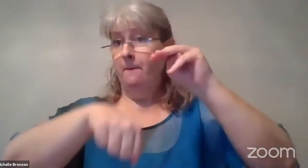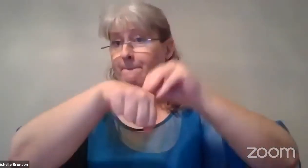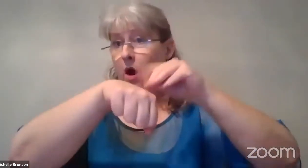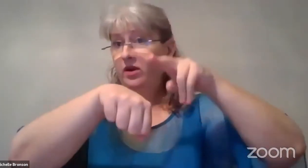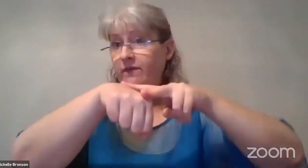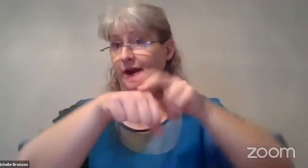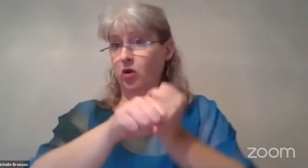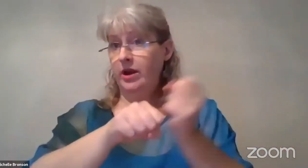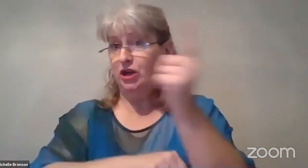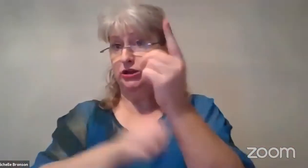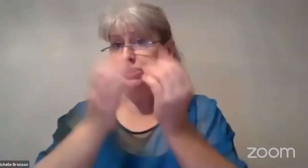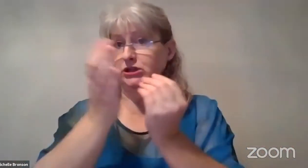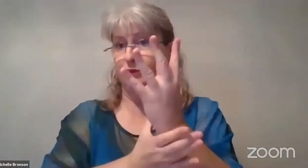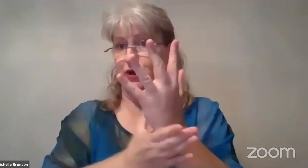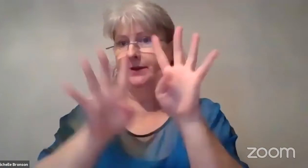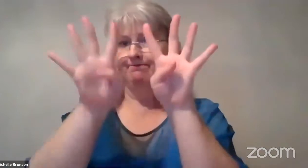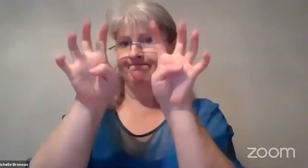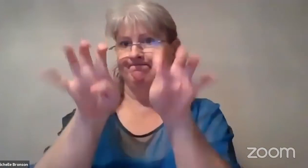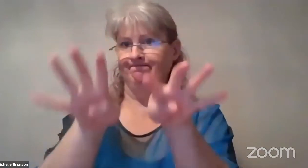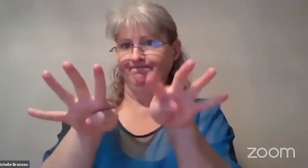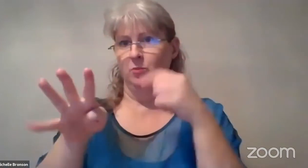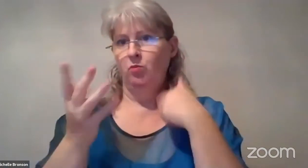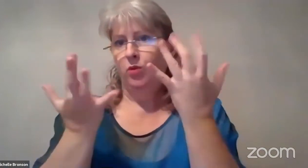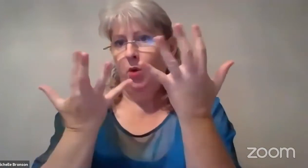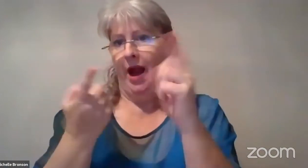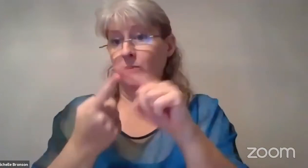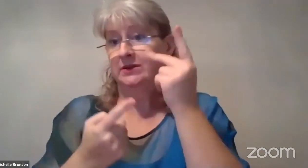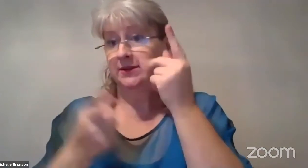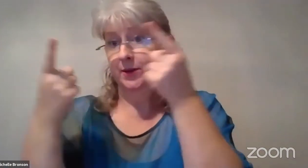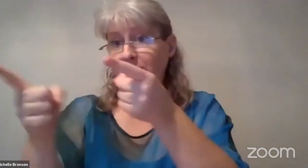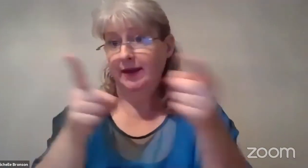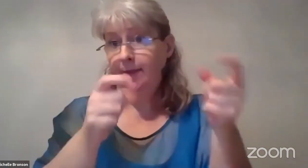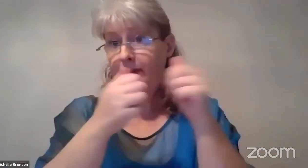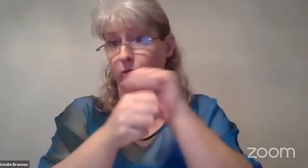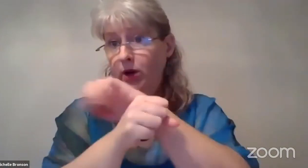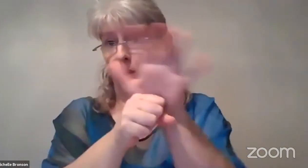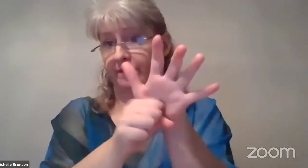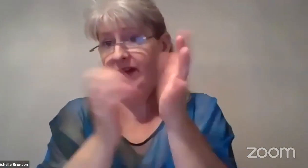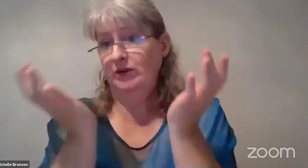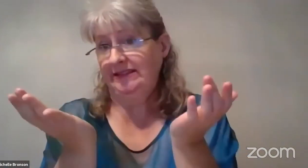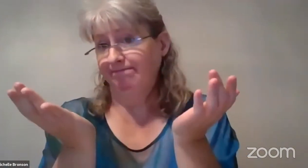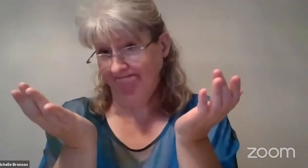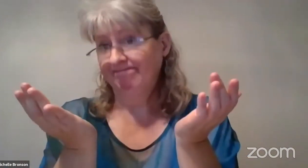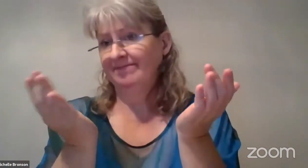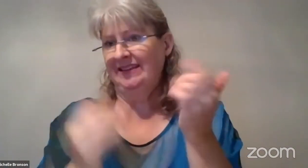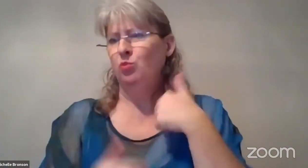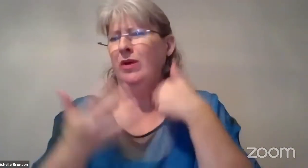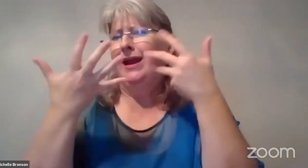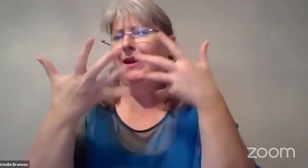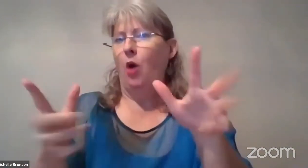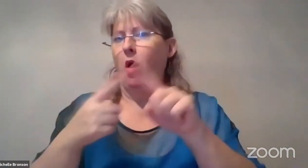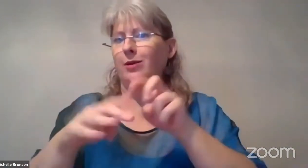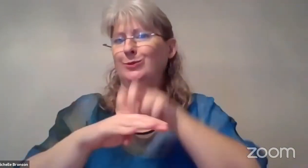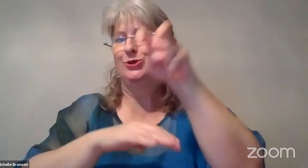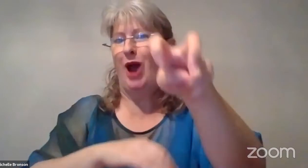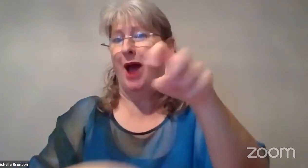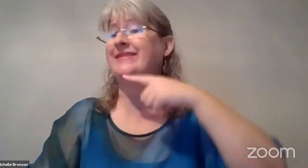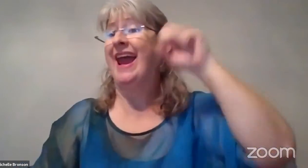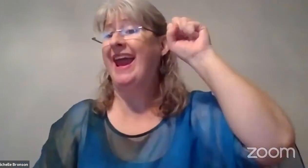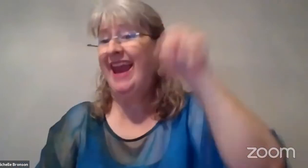Thank you. Thank you for bringing up Martha's Vineyard. The plans for the spring are still up in the air. We need to wait to see what